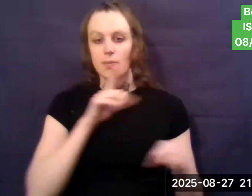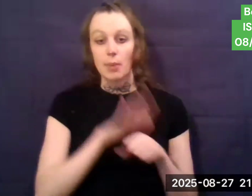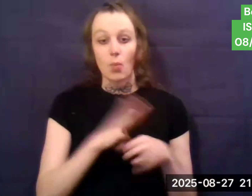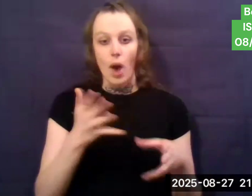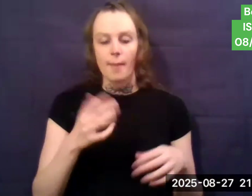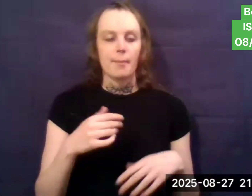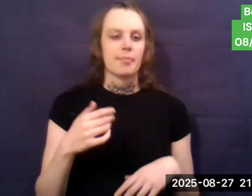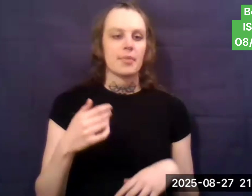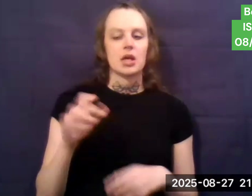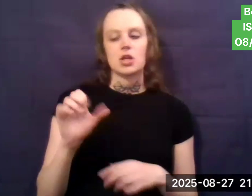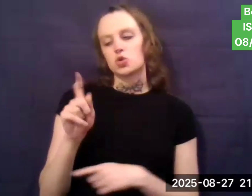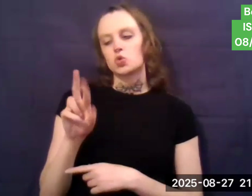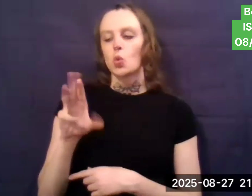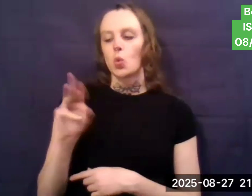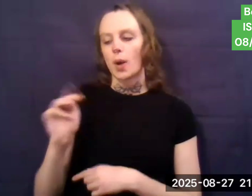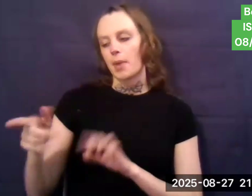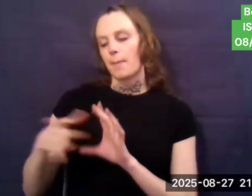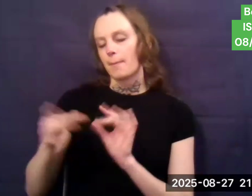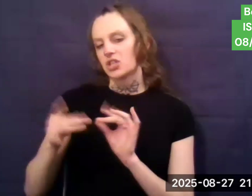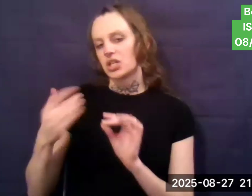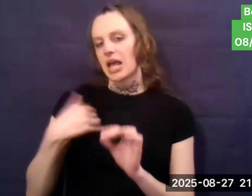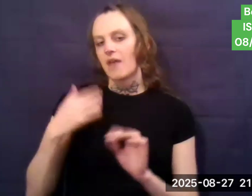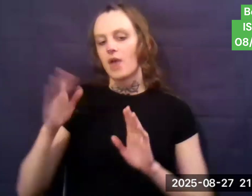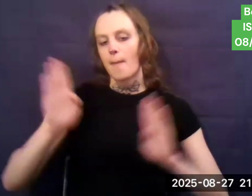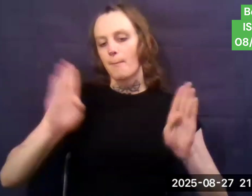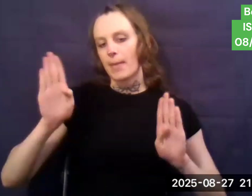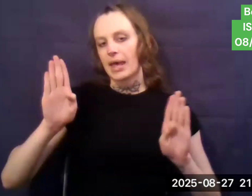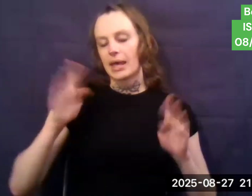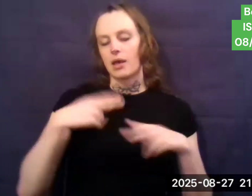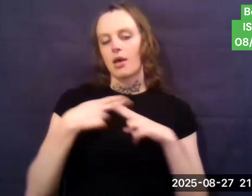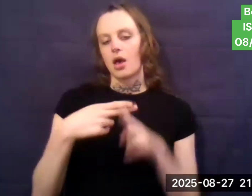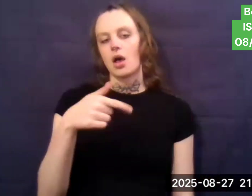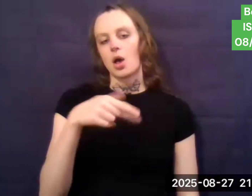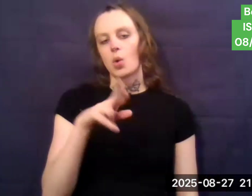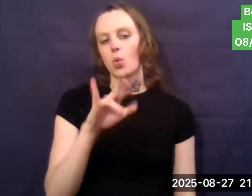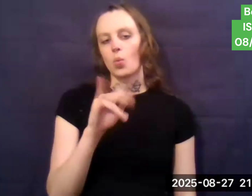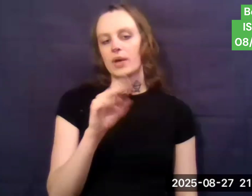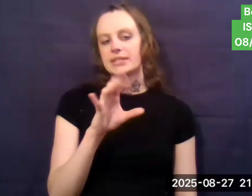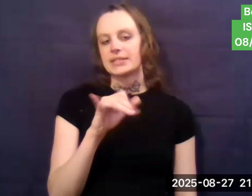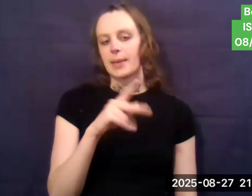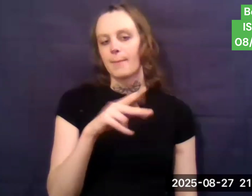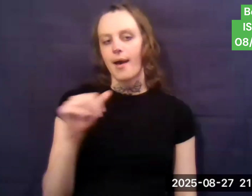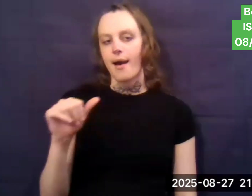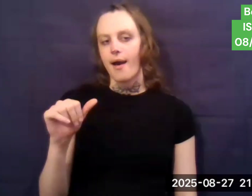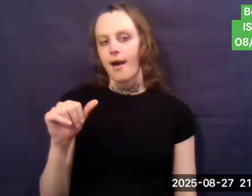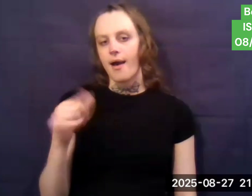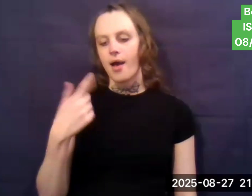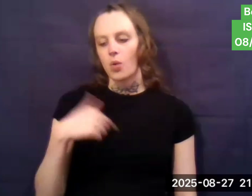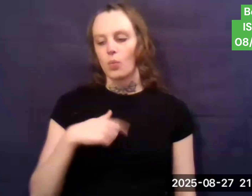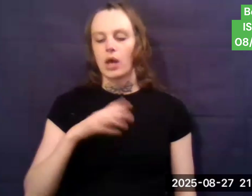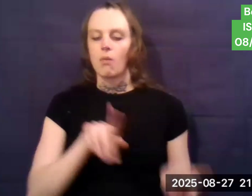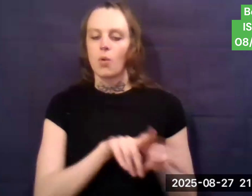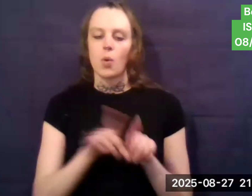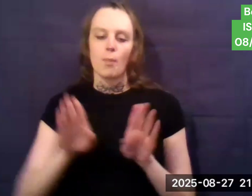called ISCYPAA. We bid for ISCYPAA, the Illinois State Conference of Young People in Alcoholics